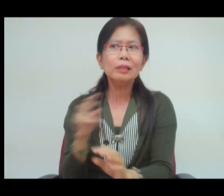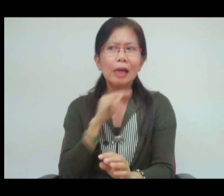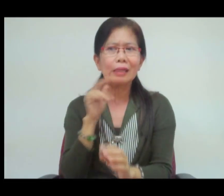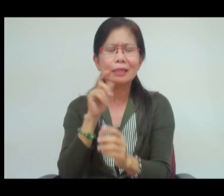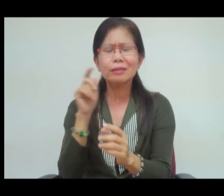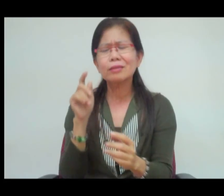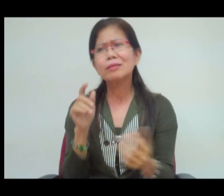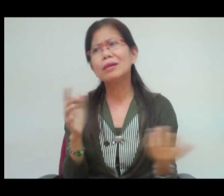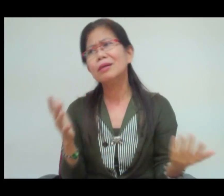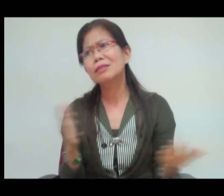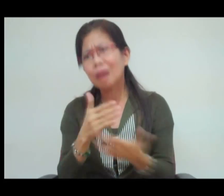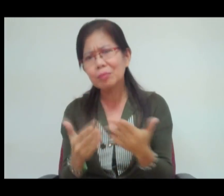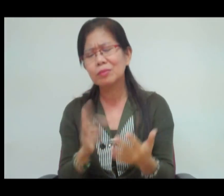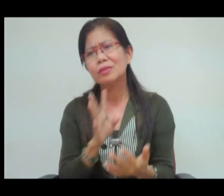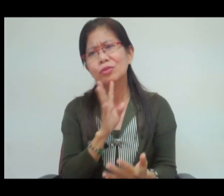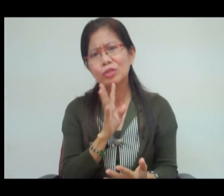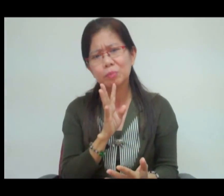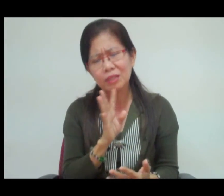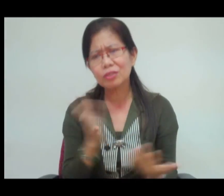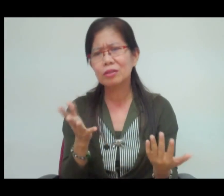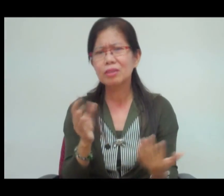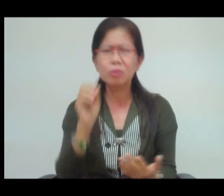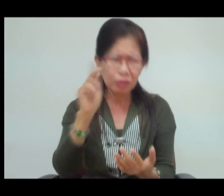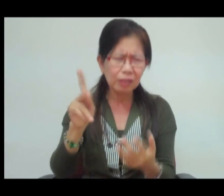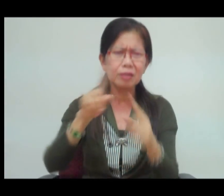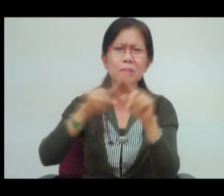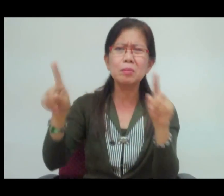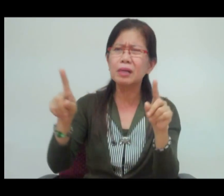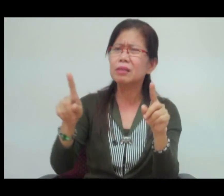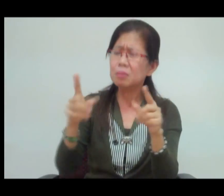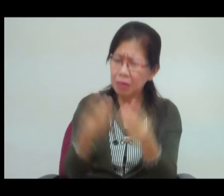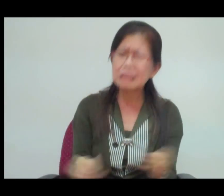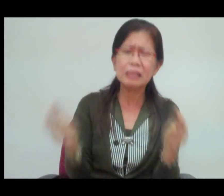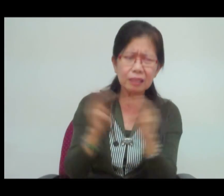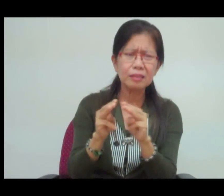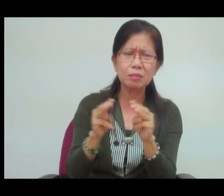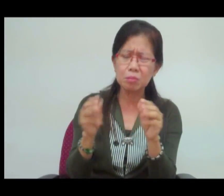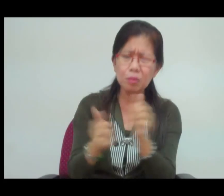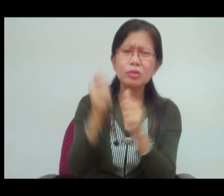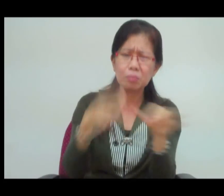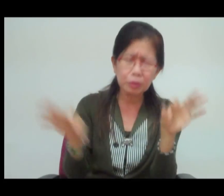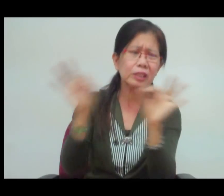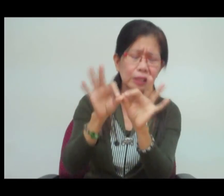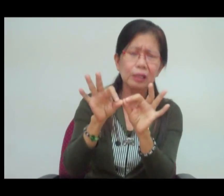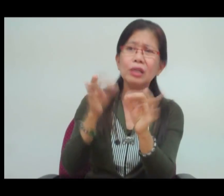Not some use speech, it's okay, but mainly, most importantly,